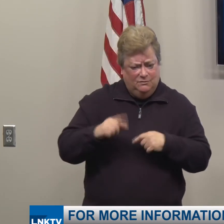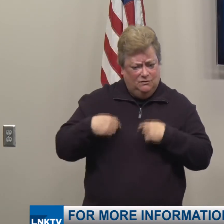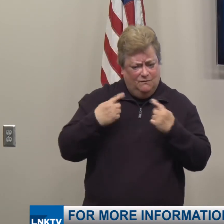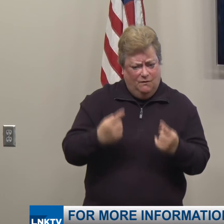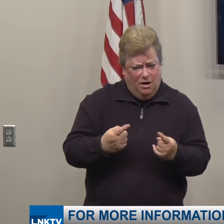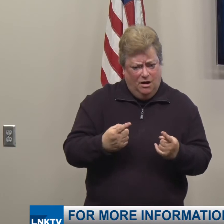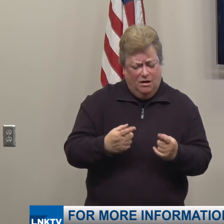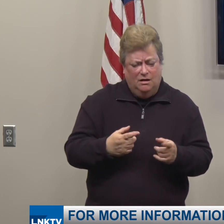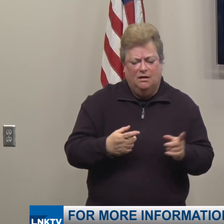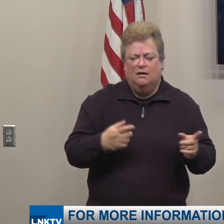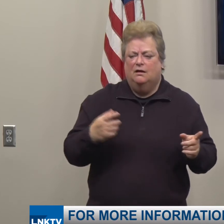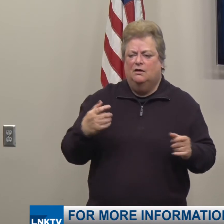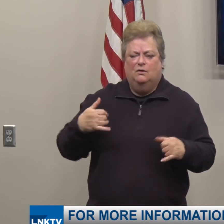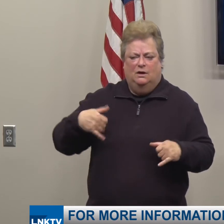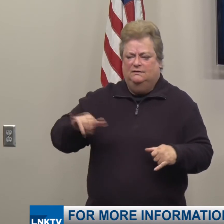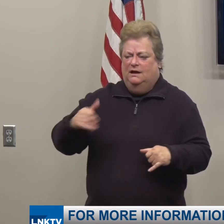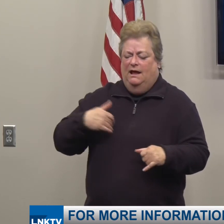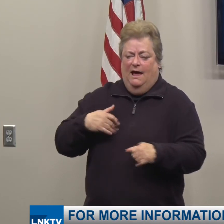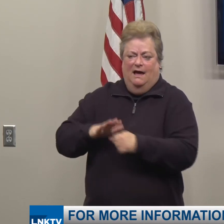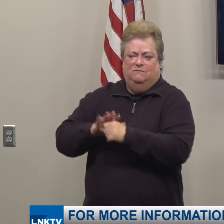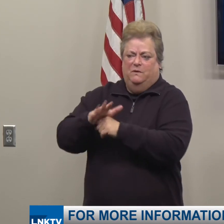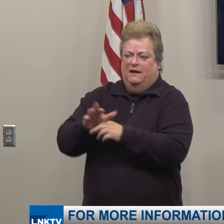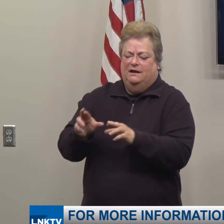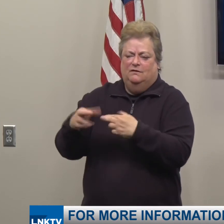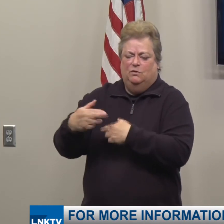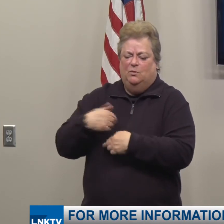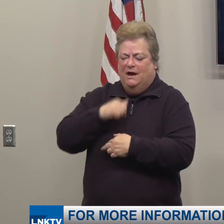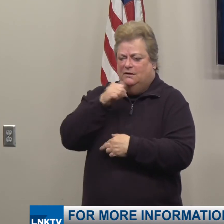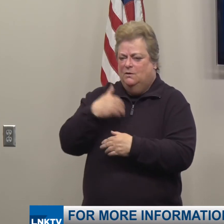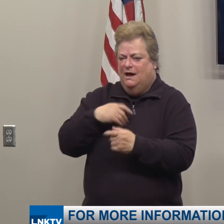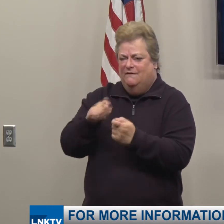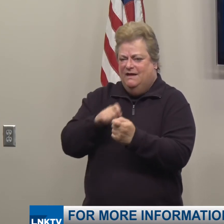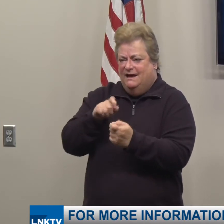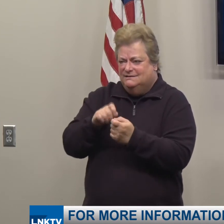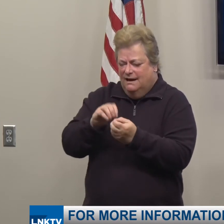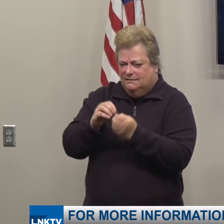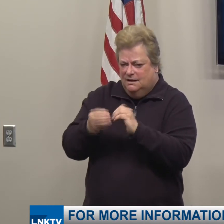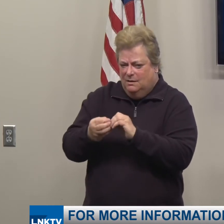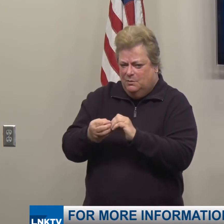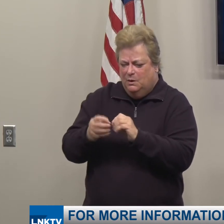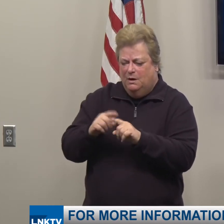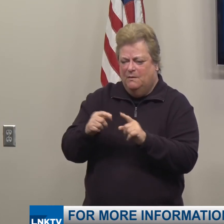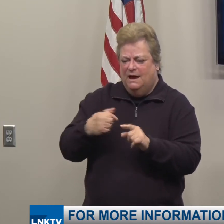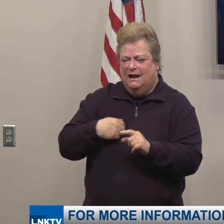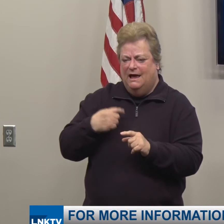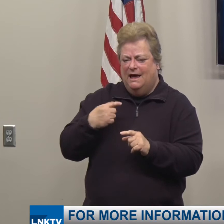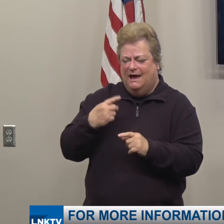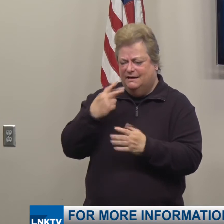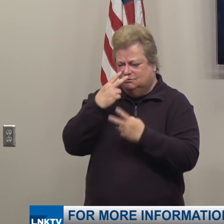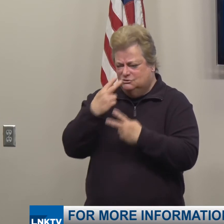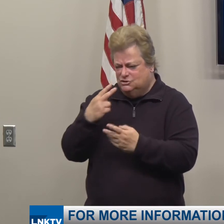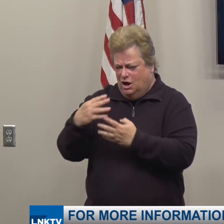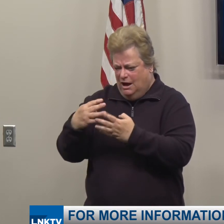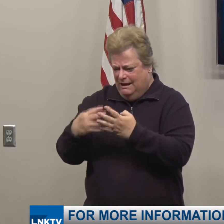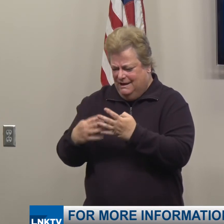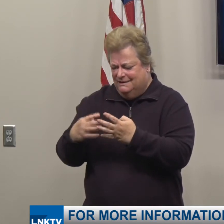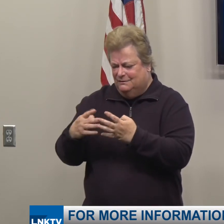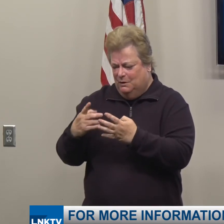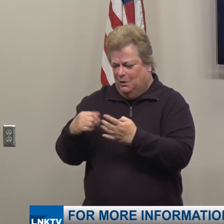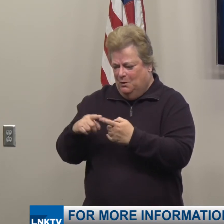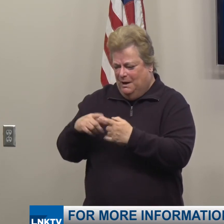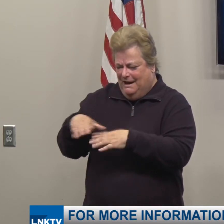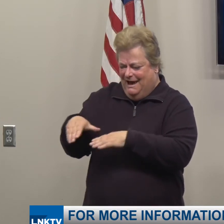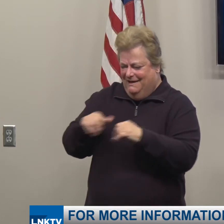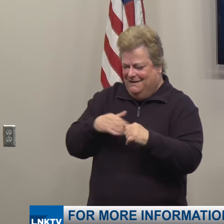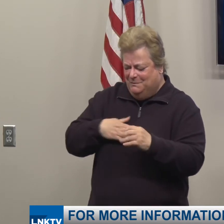Bill, there's still plenty of room left. I don't have the exact number, but I kind of saw a list as I was walking out the